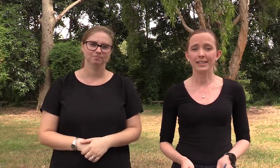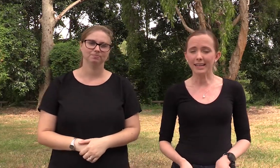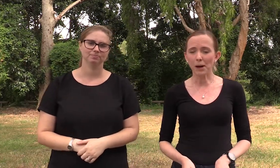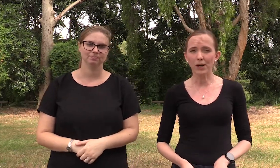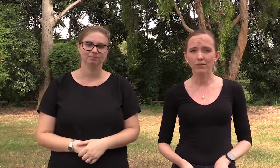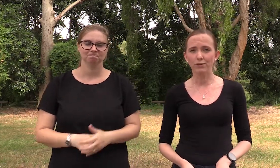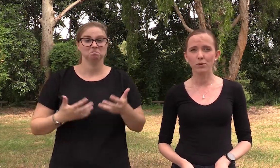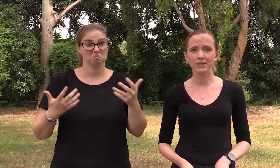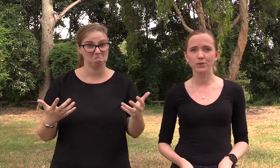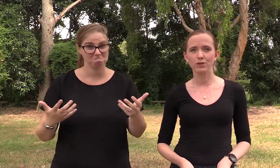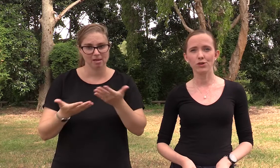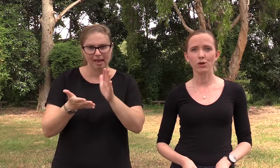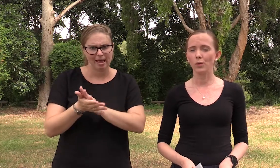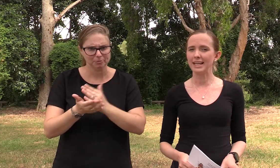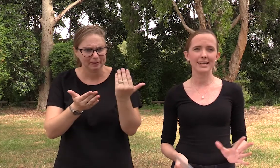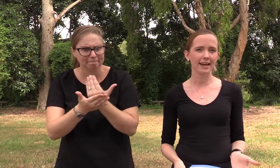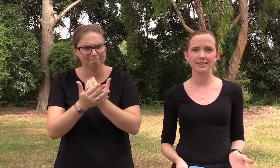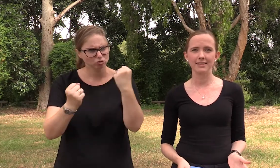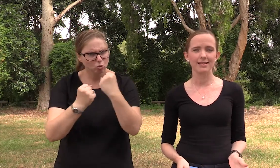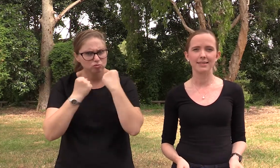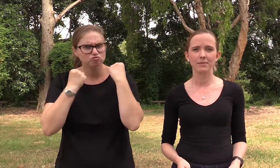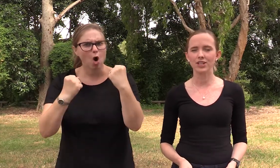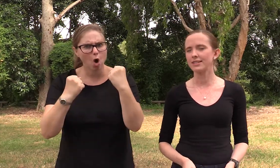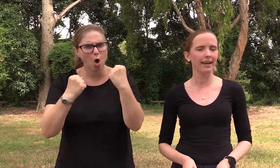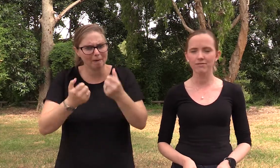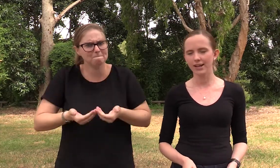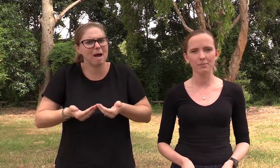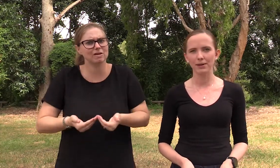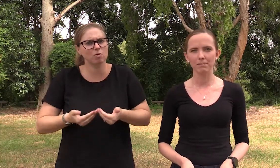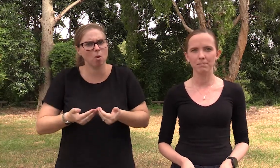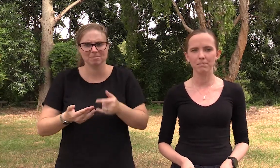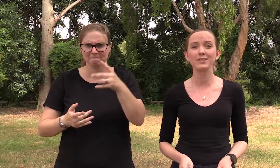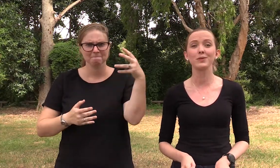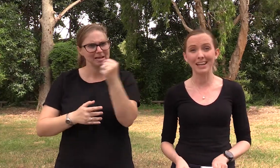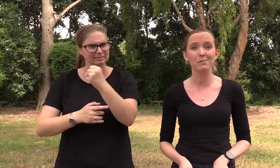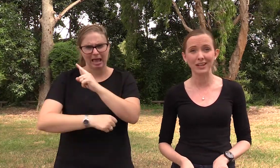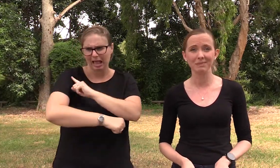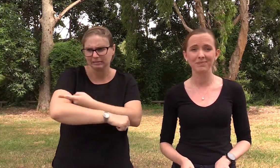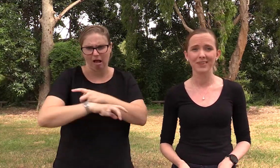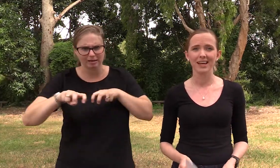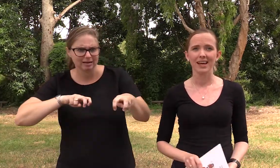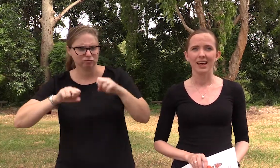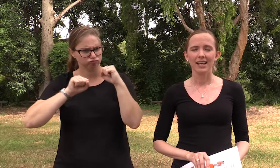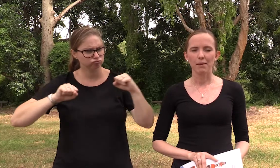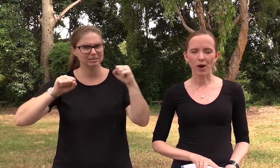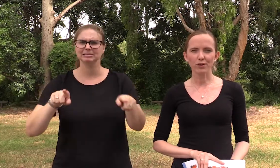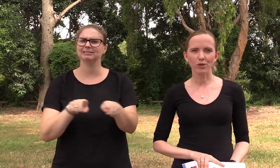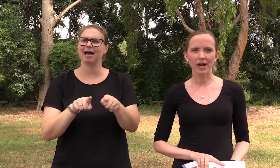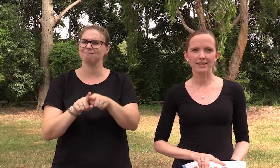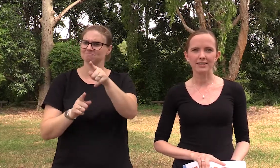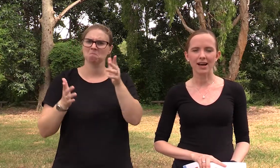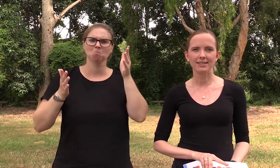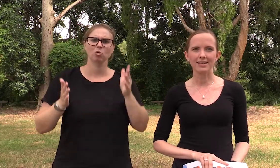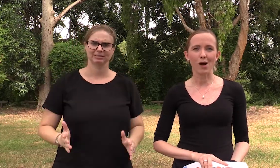So, to keep our pelvic floor muscles strong, we need to exercise them, just like every other muscle in our body. Pelvic